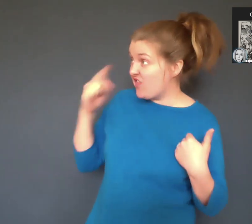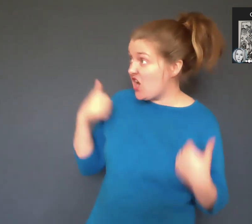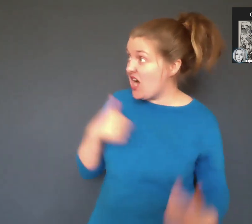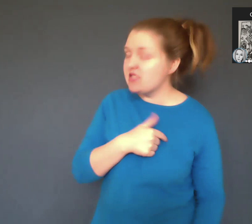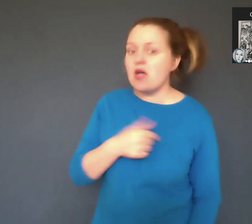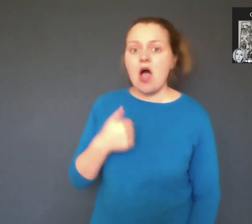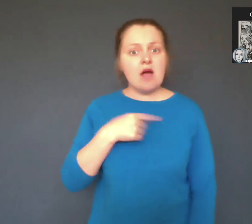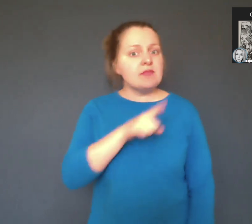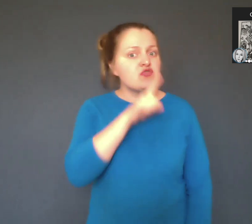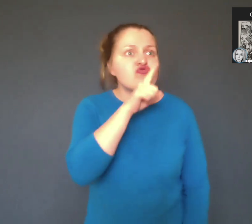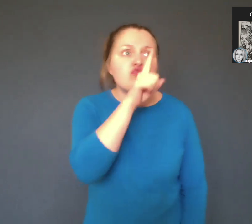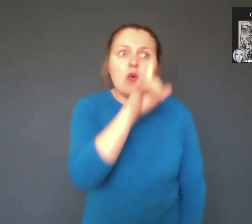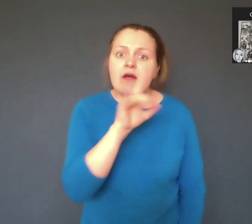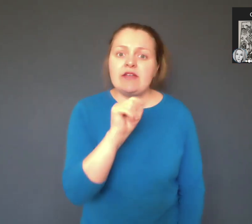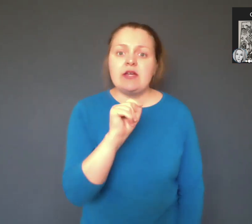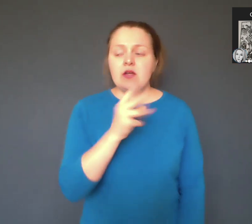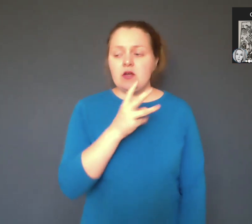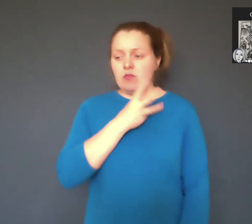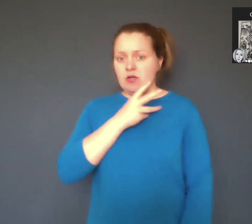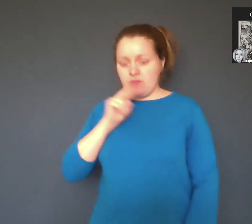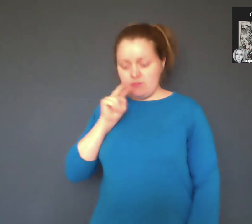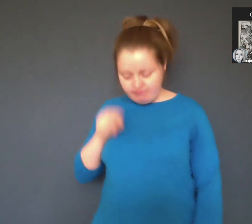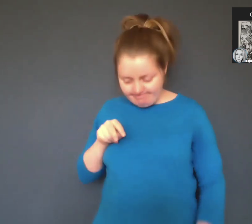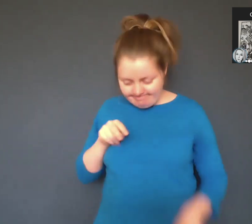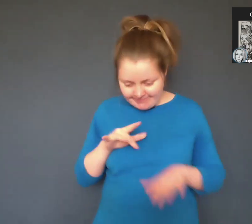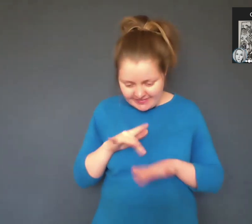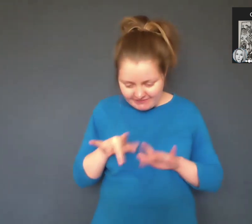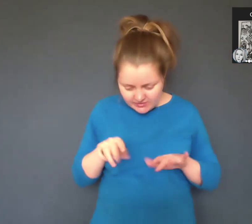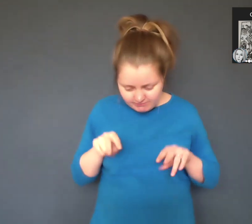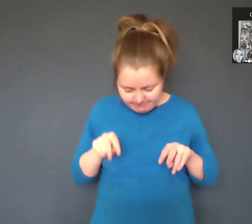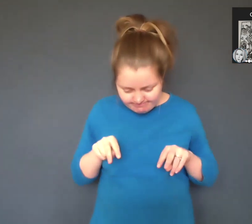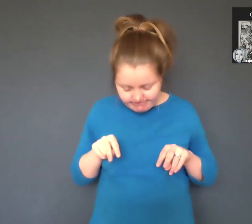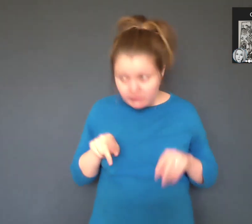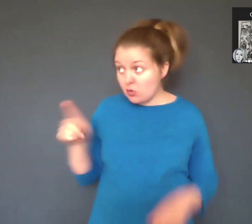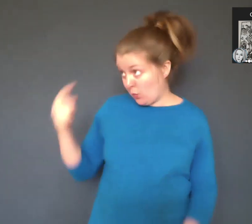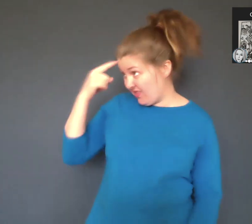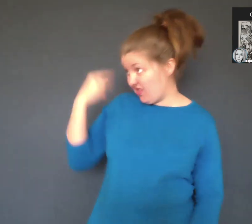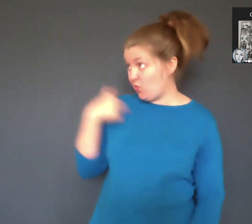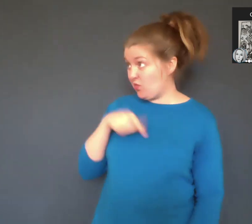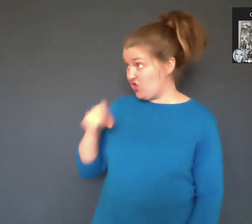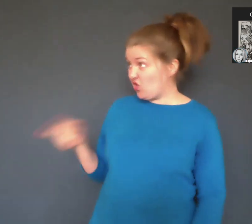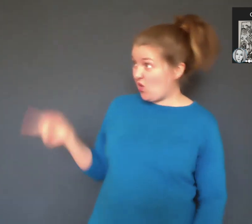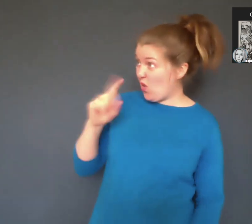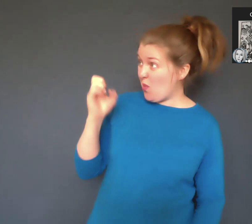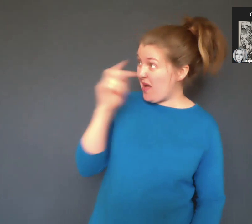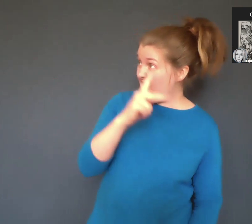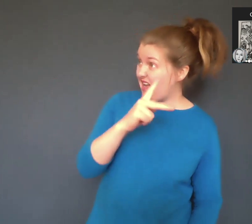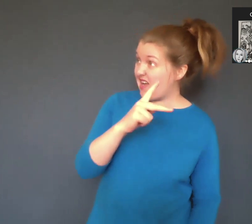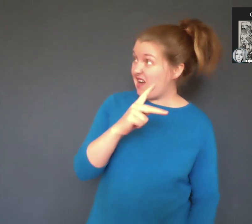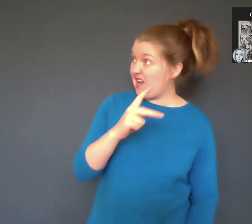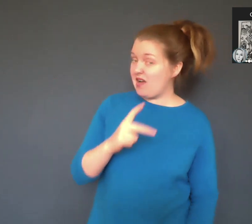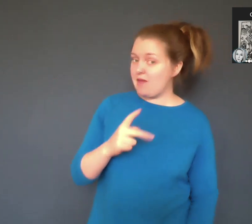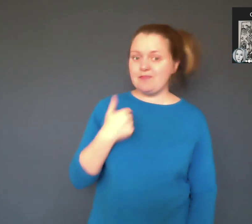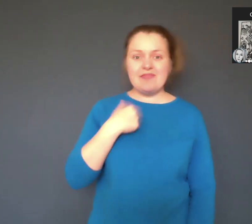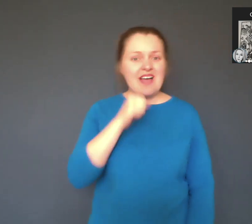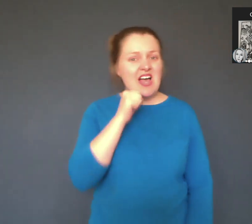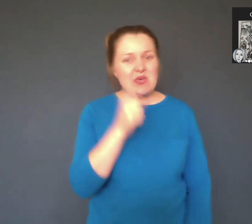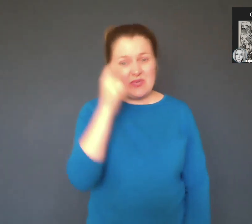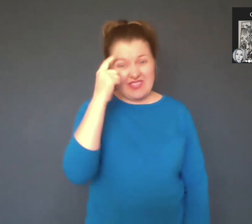go back, don't you?" "I don't think any of these grown-ups, my dad, your mom, the police, are ever